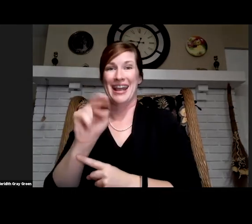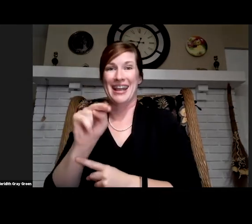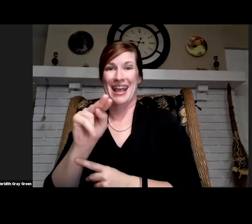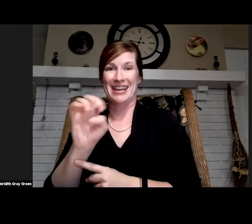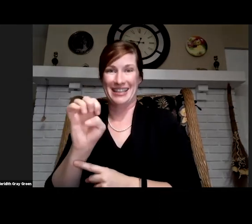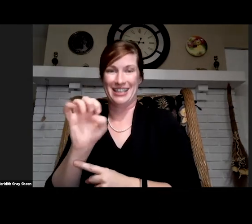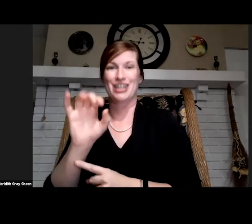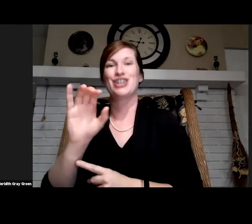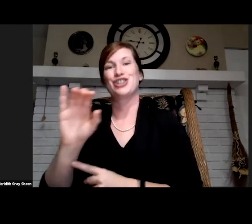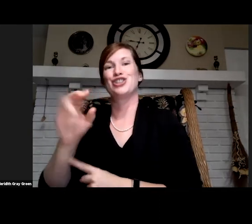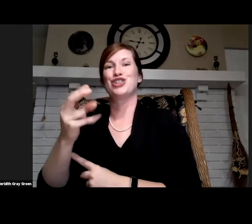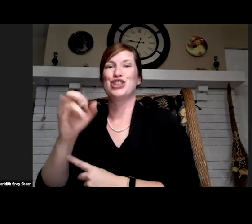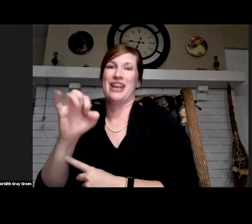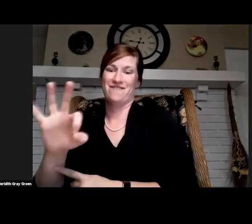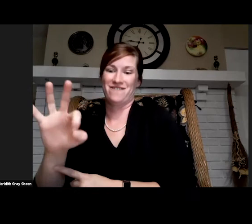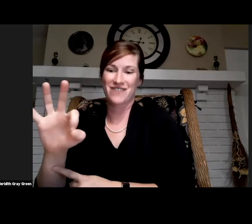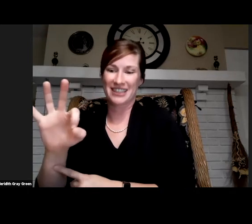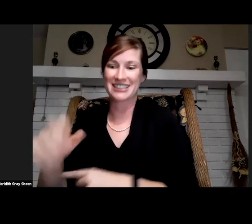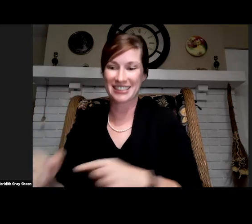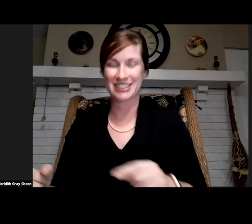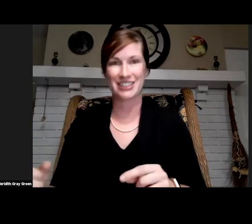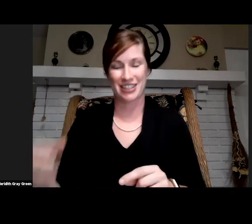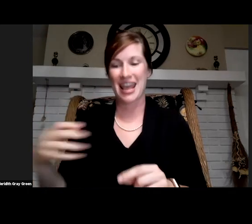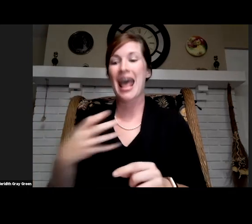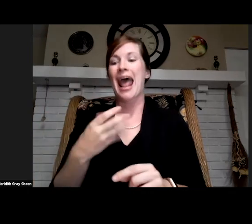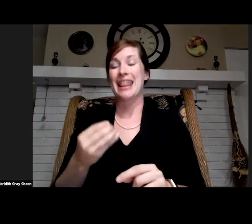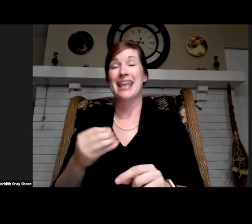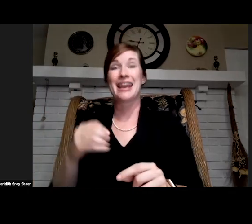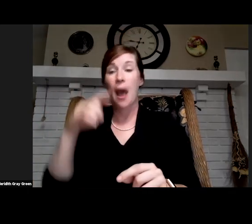who was himself a Cheyenne chief.